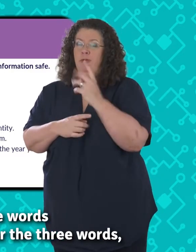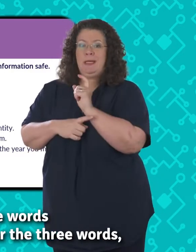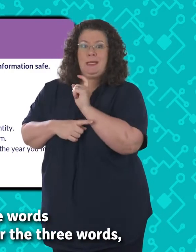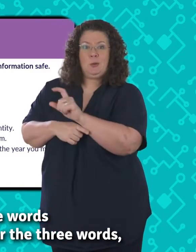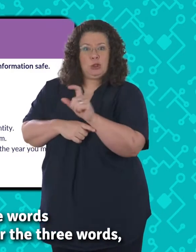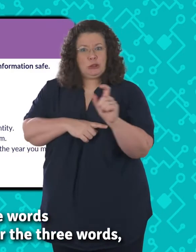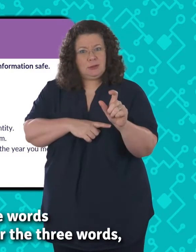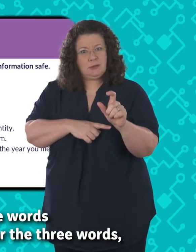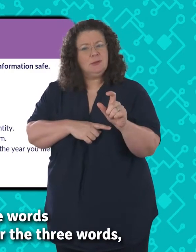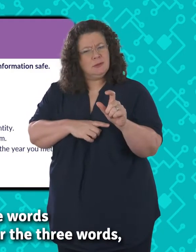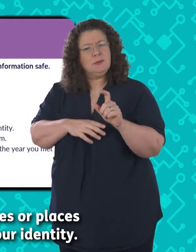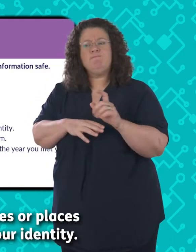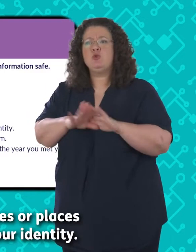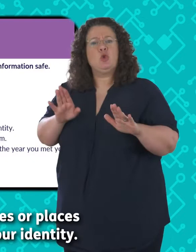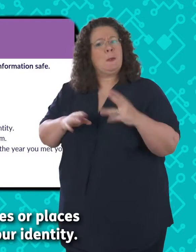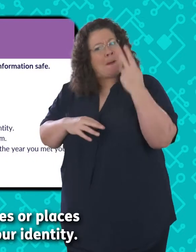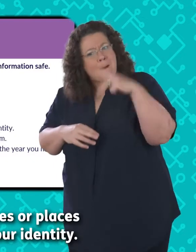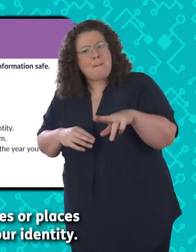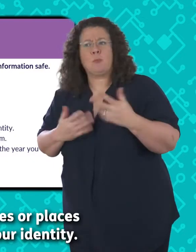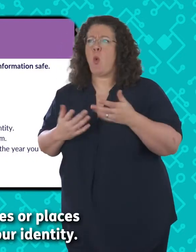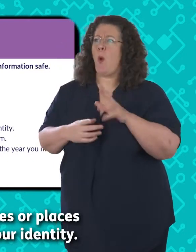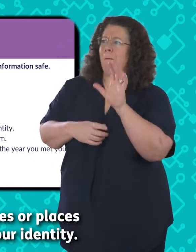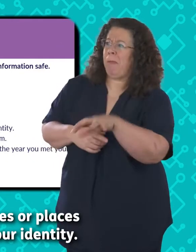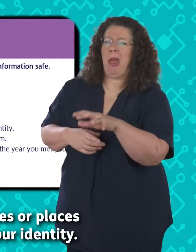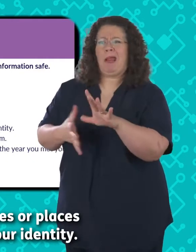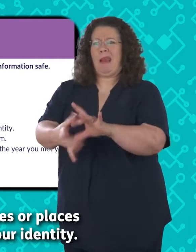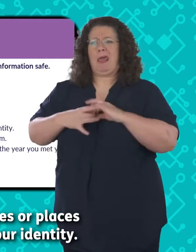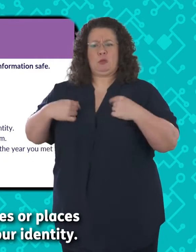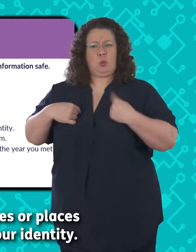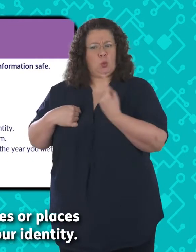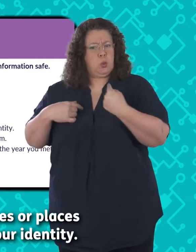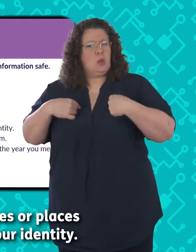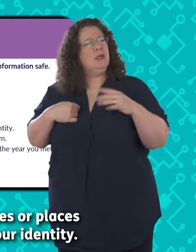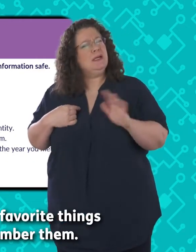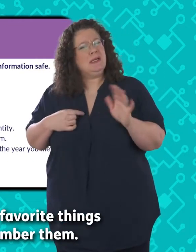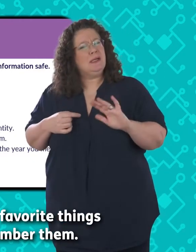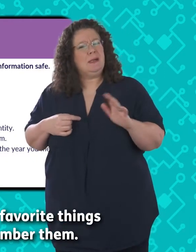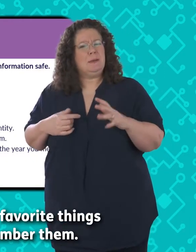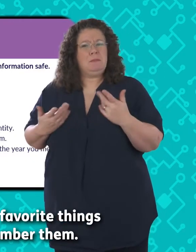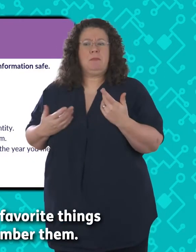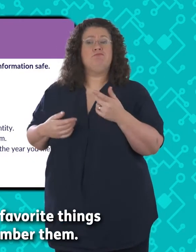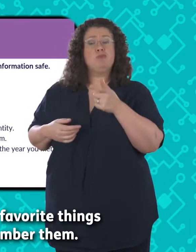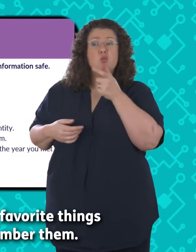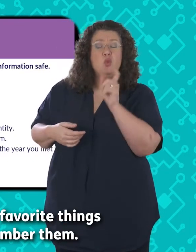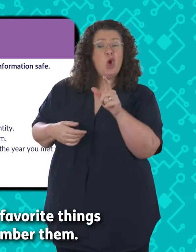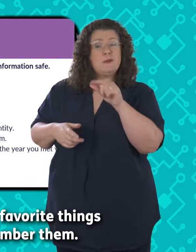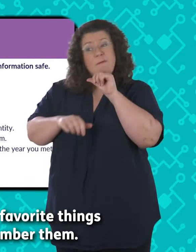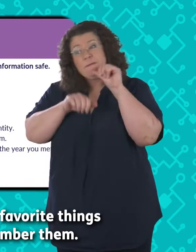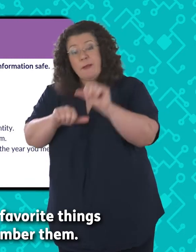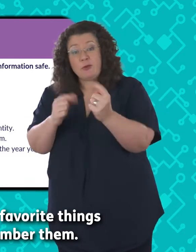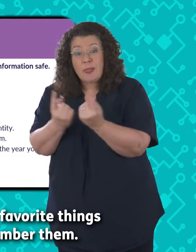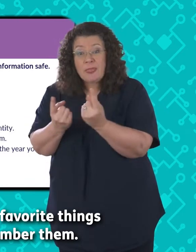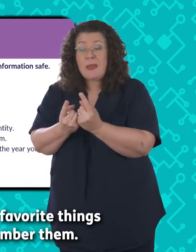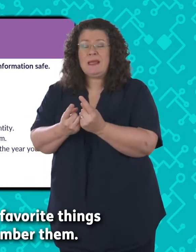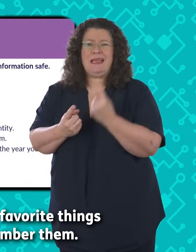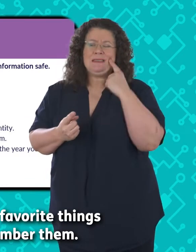remember. The 3 words must not be names or places that link to your identity. Use words like your favorite things so you